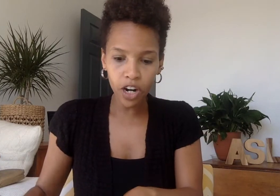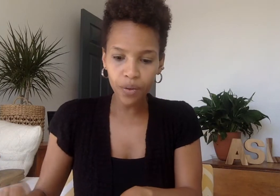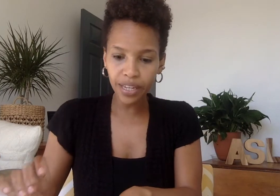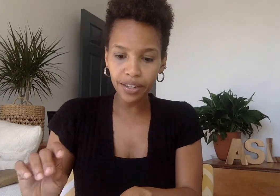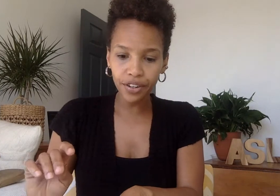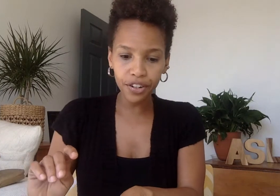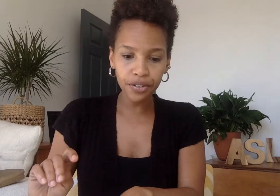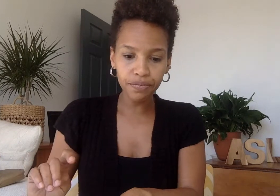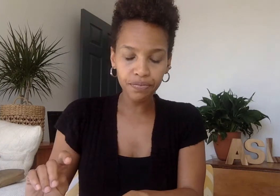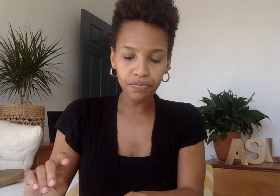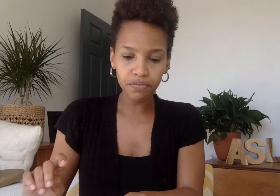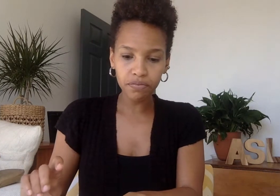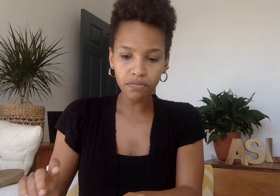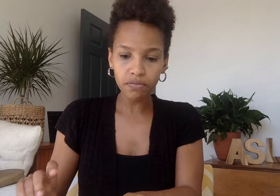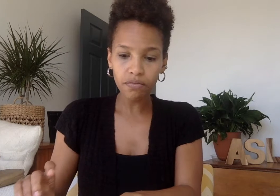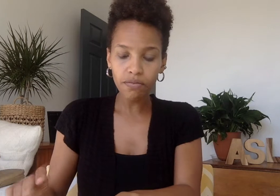we here?